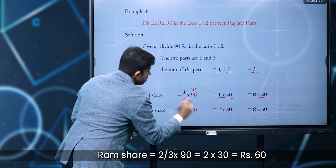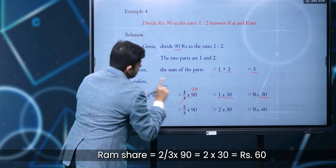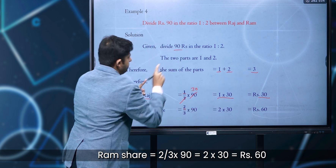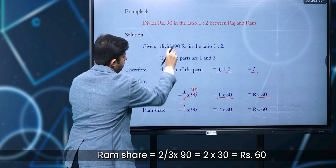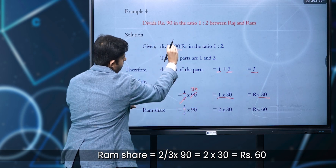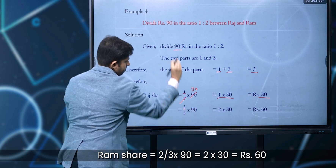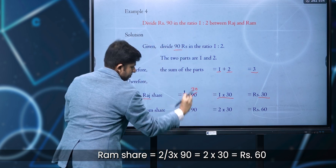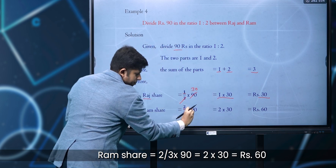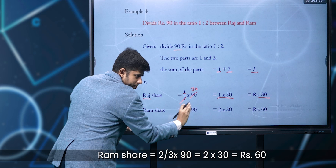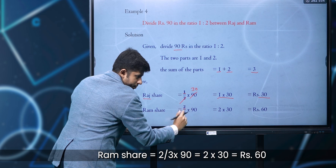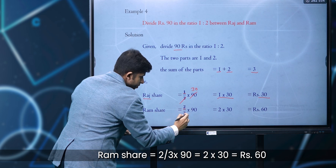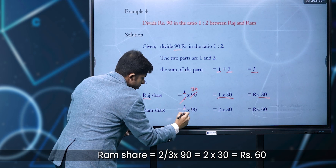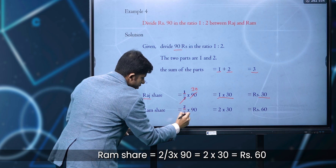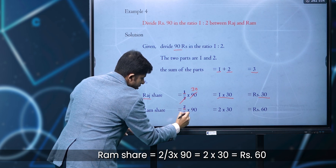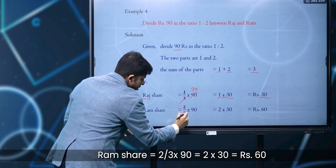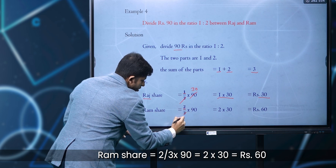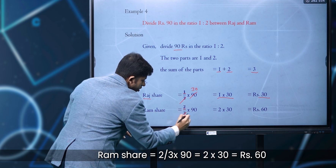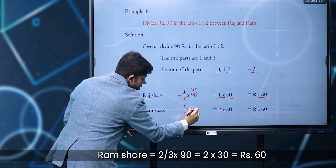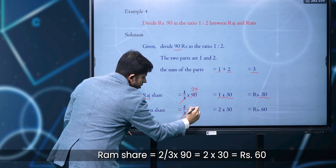Which is equal to 2 into 30.